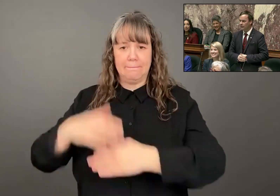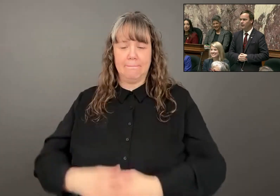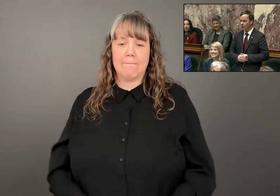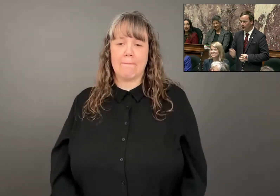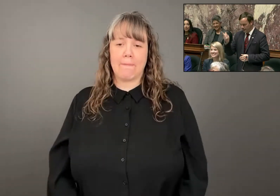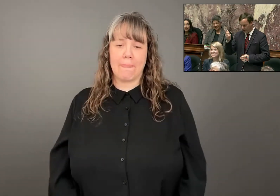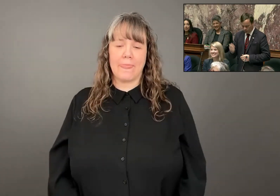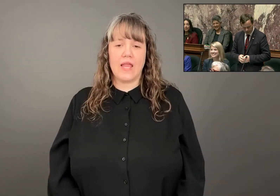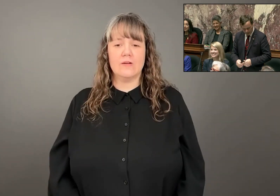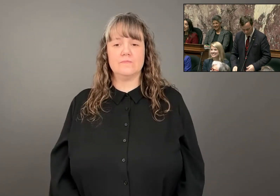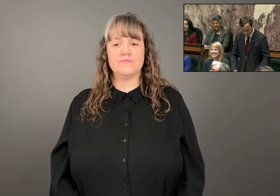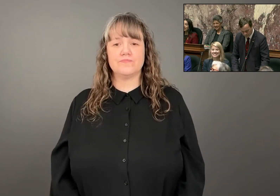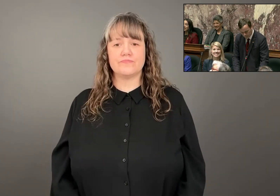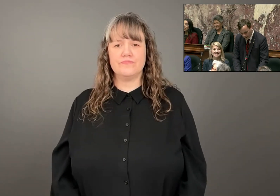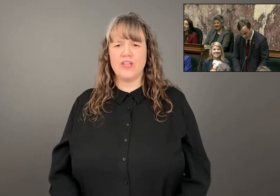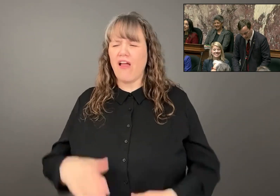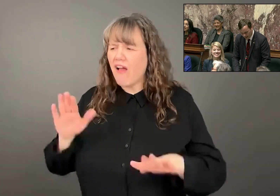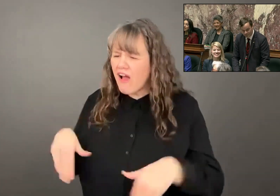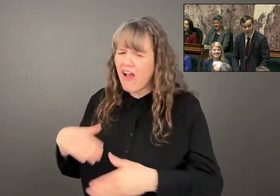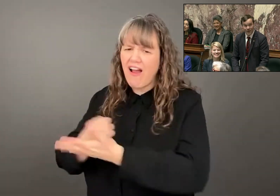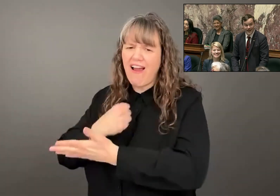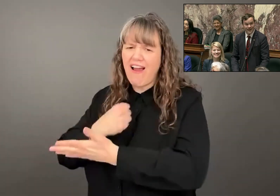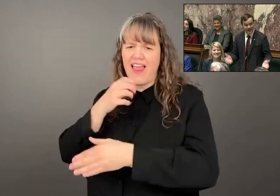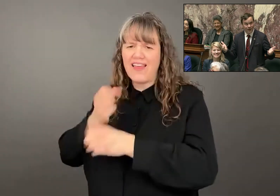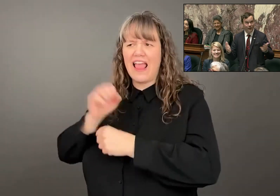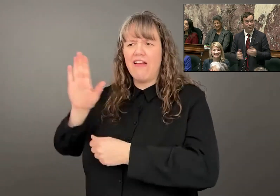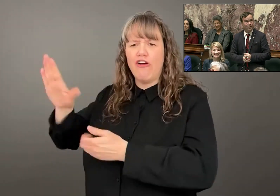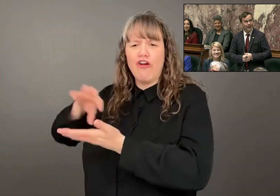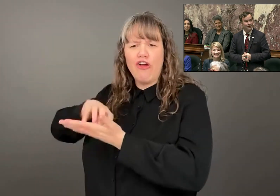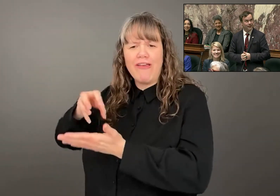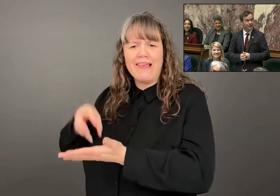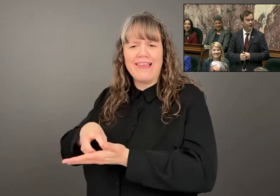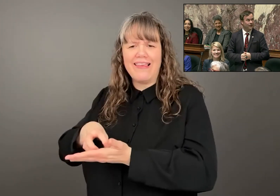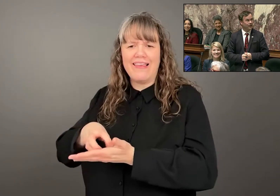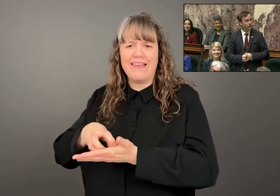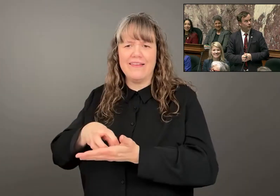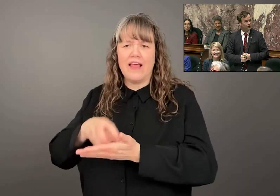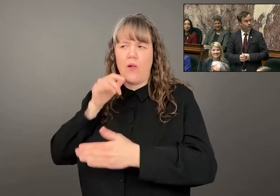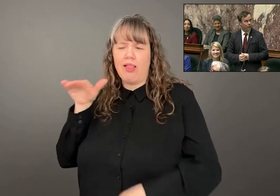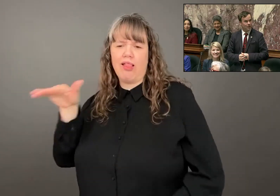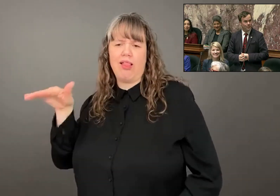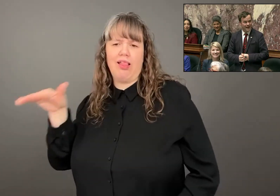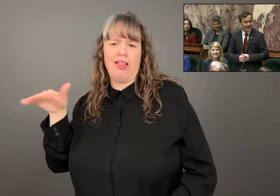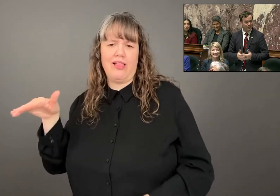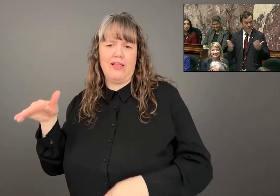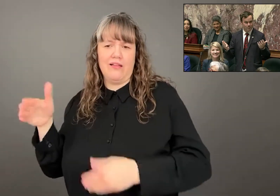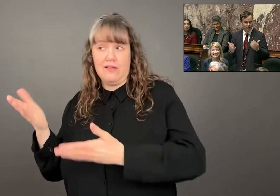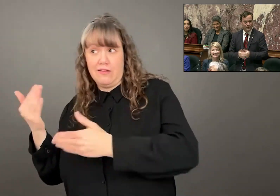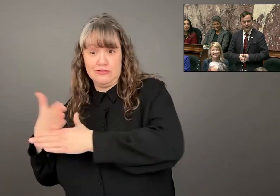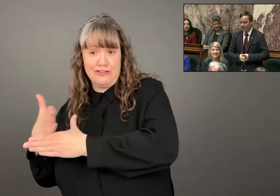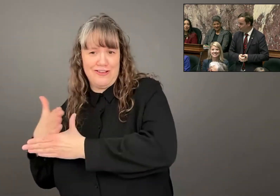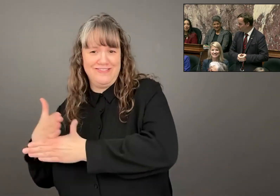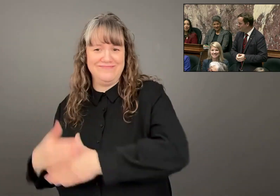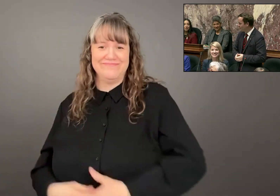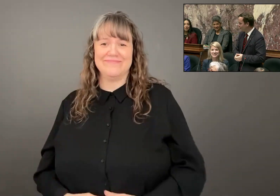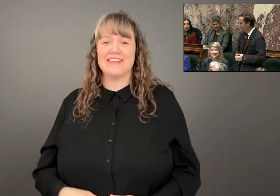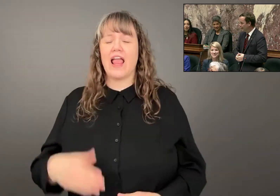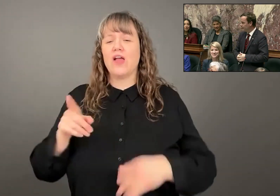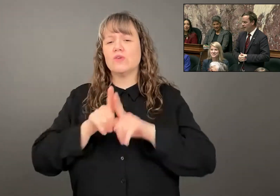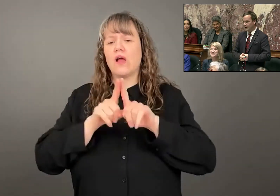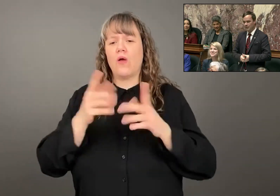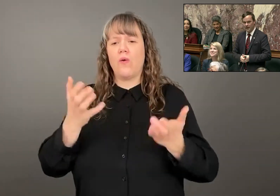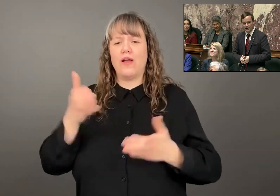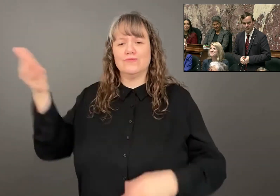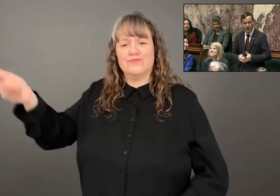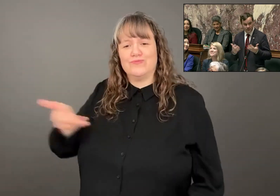but I'll follow up later with the member. But no, I also have a great joy to welcome back a member, former member of this